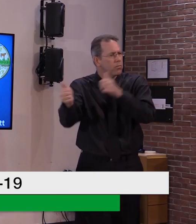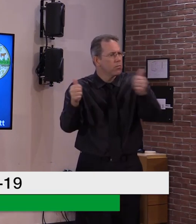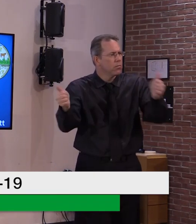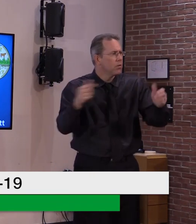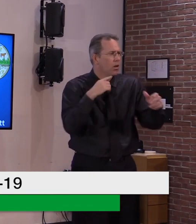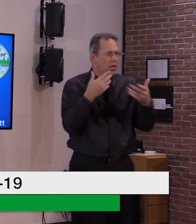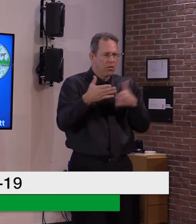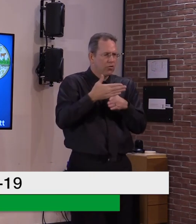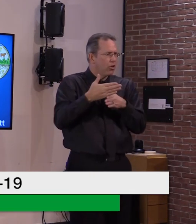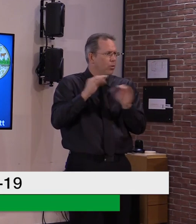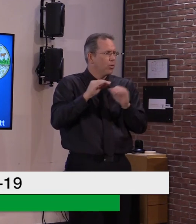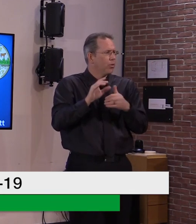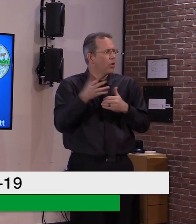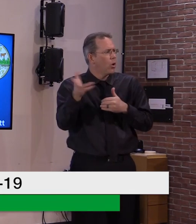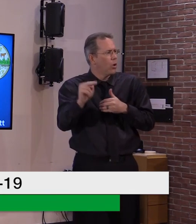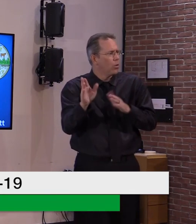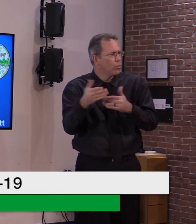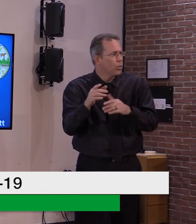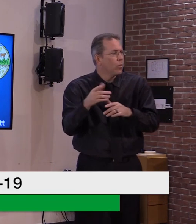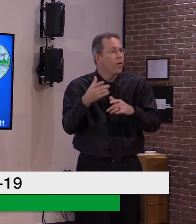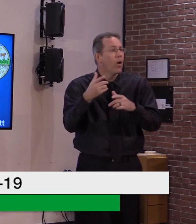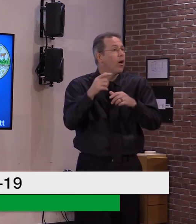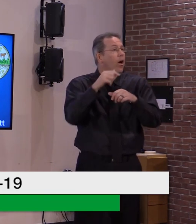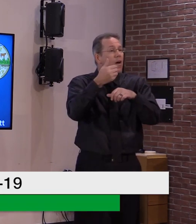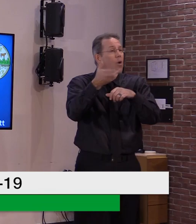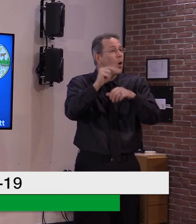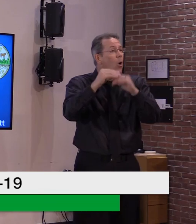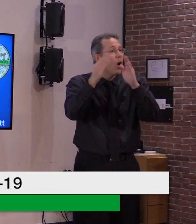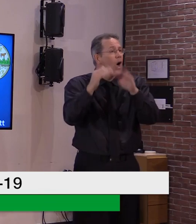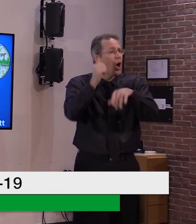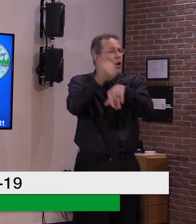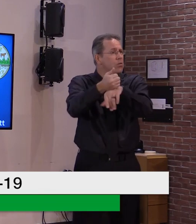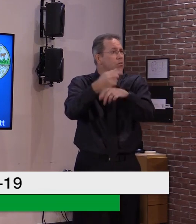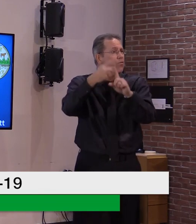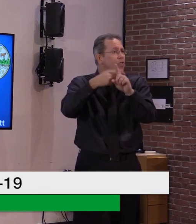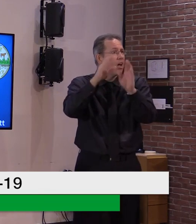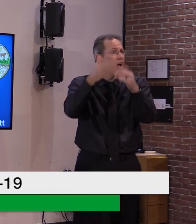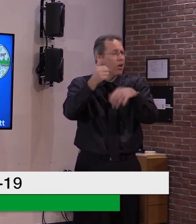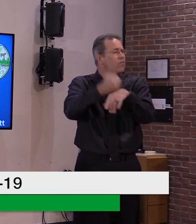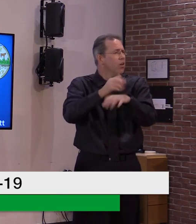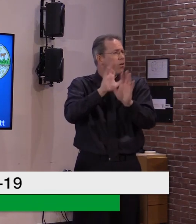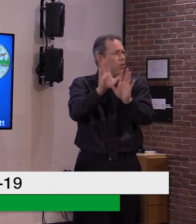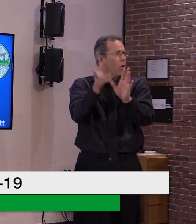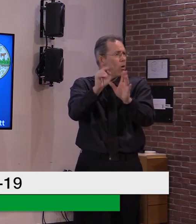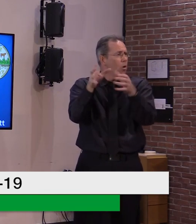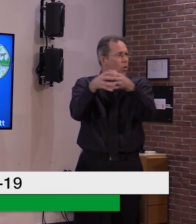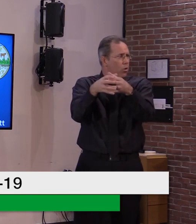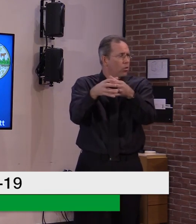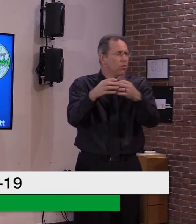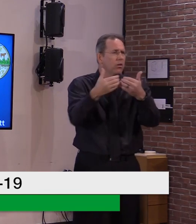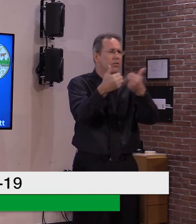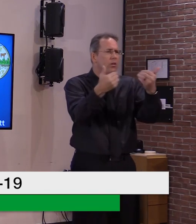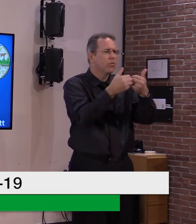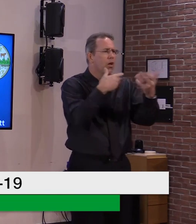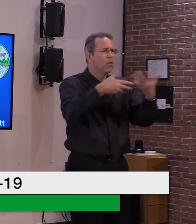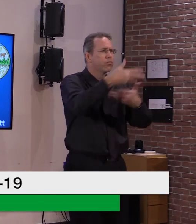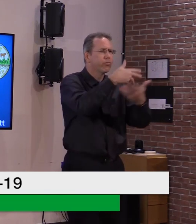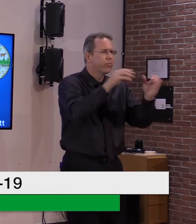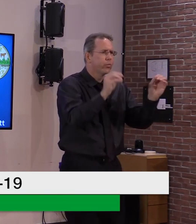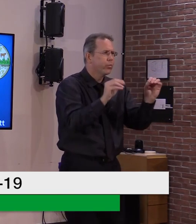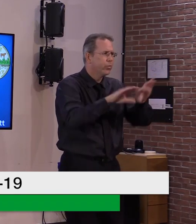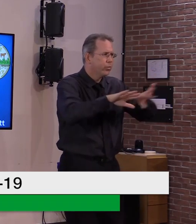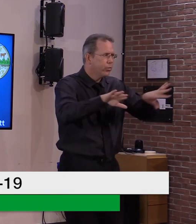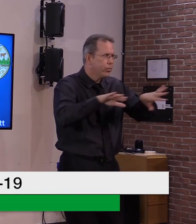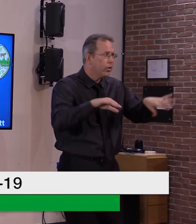households in those scenarios again they shouldn't be pulling them together to dine clothes together but set up just like a